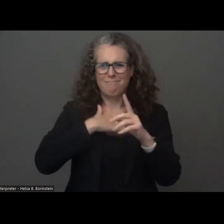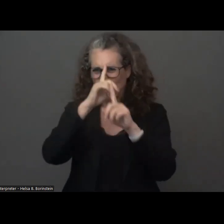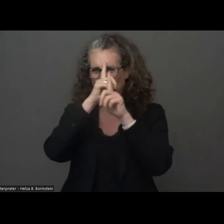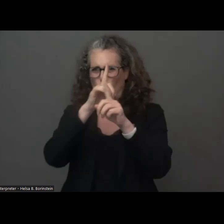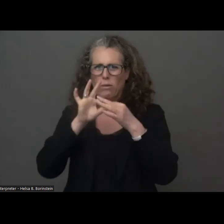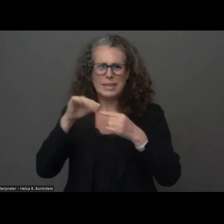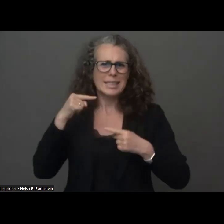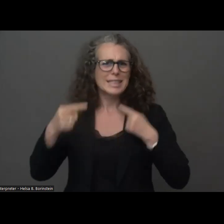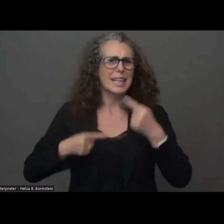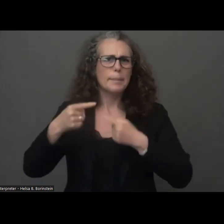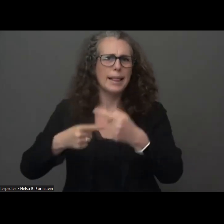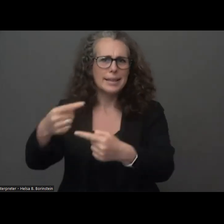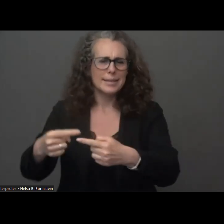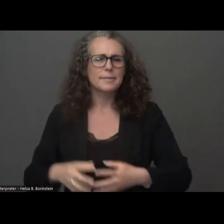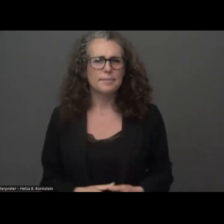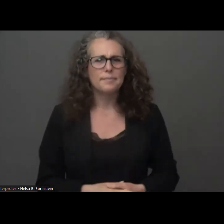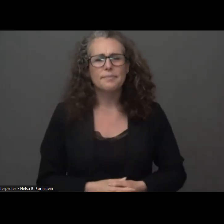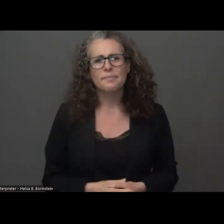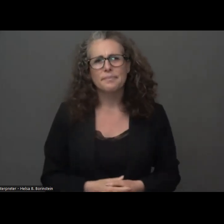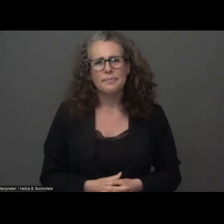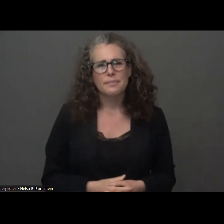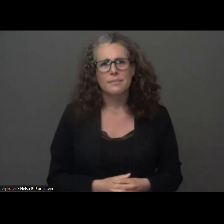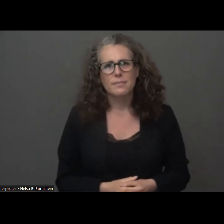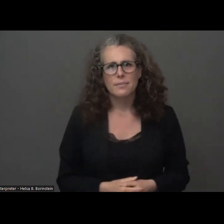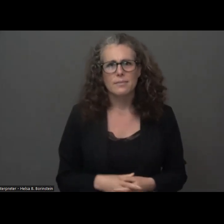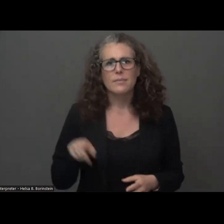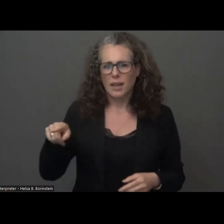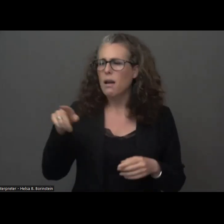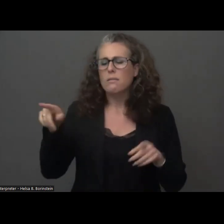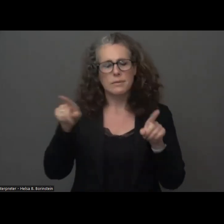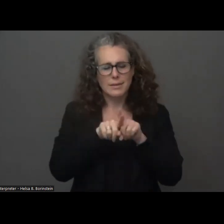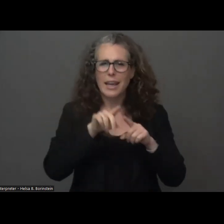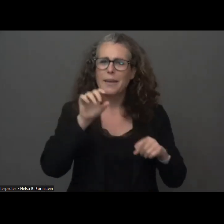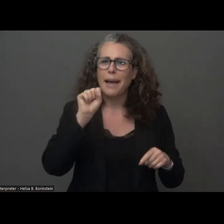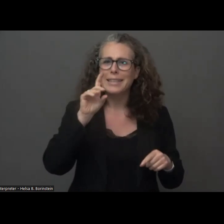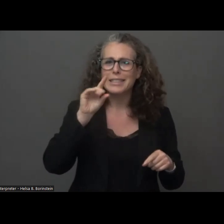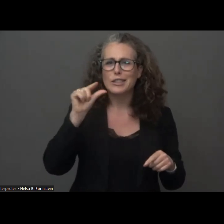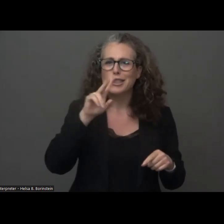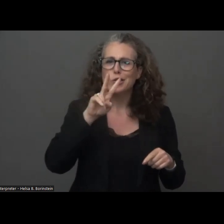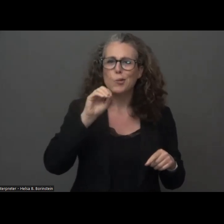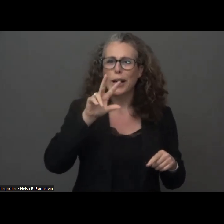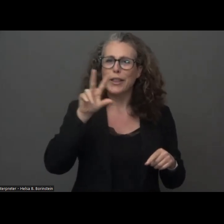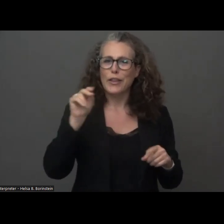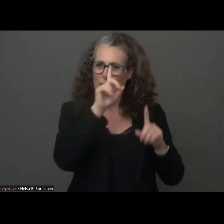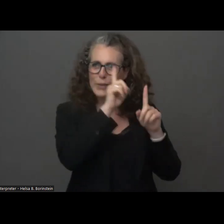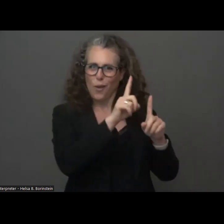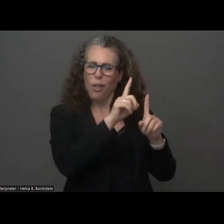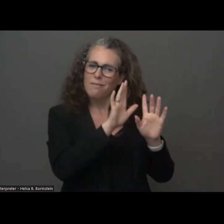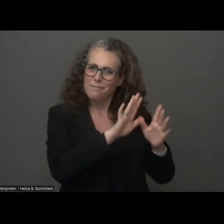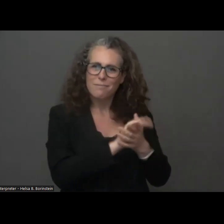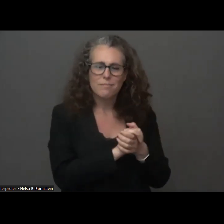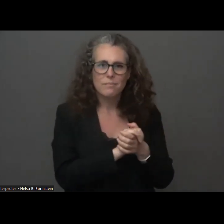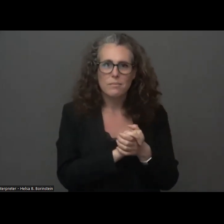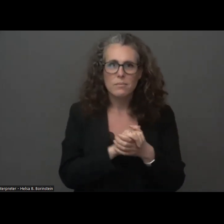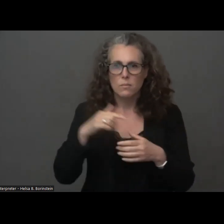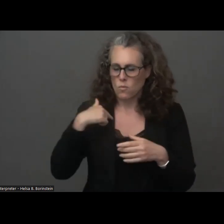which we've phrased Society 2030, Spirit of Progress. And within that, we have a very big pillar around